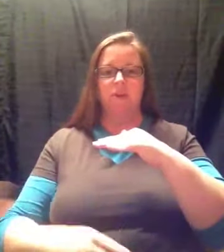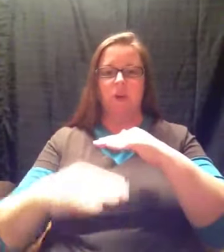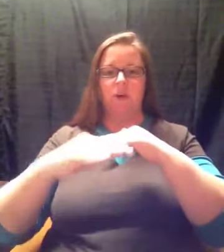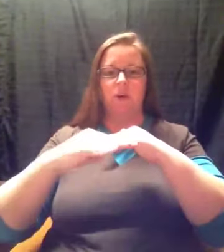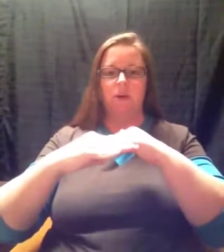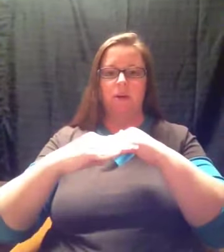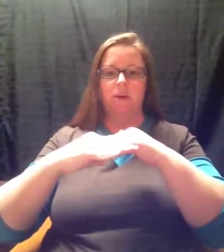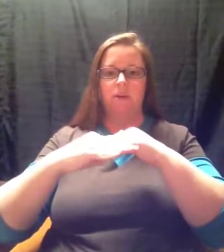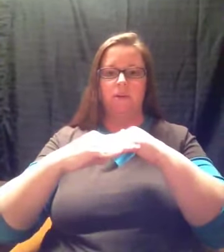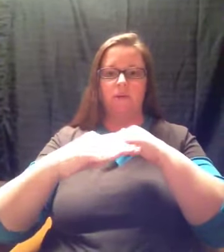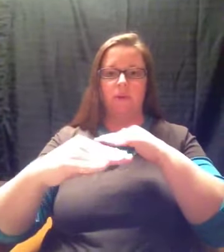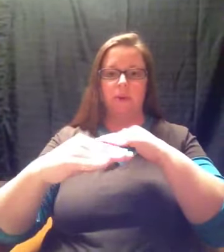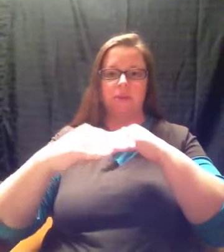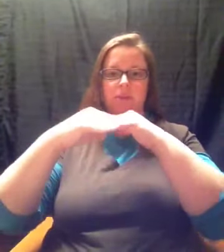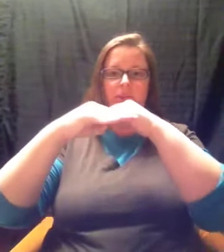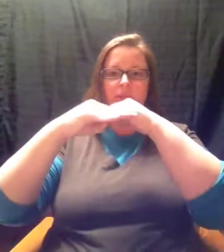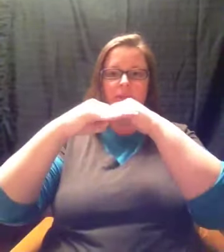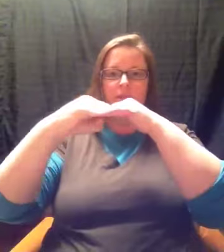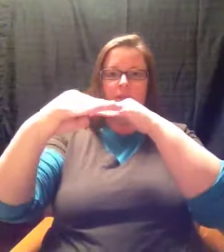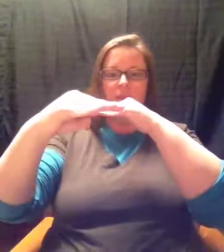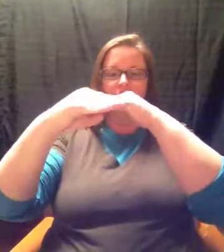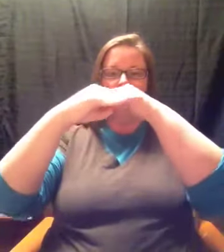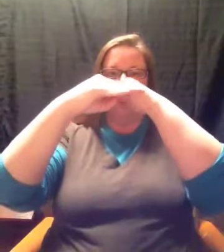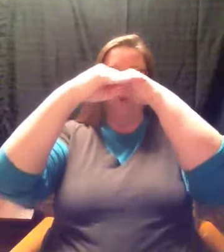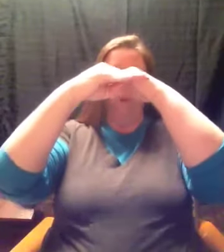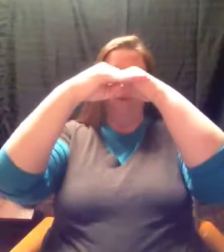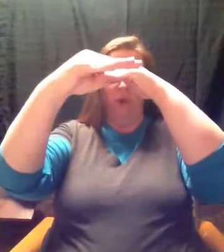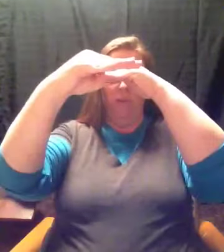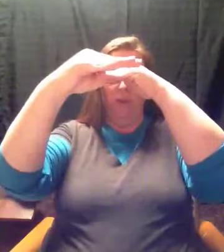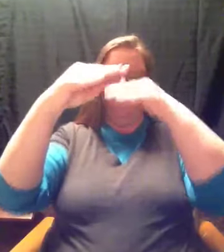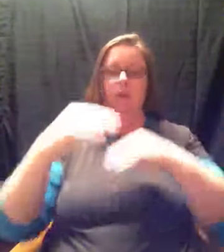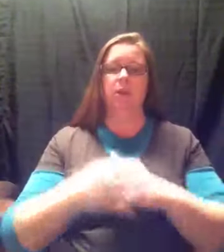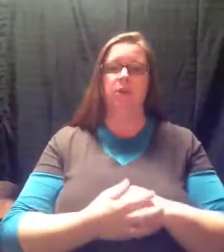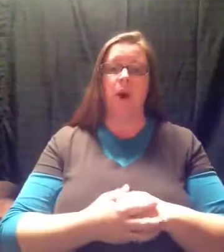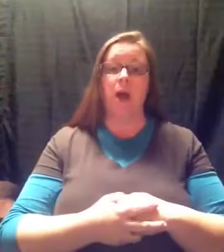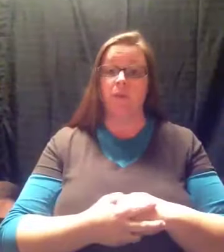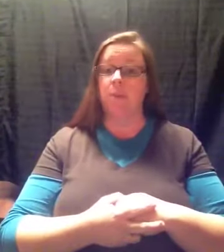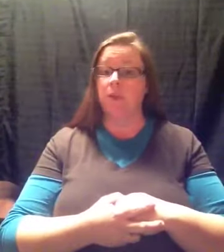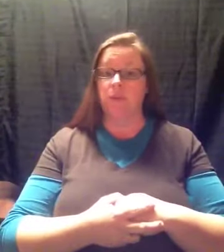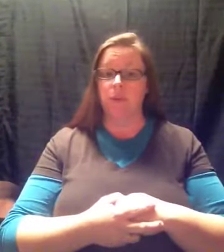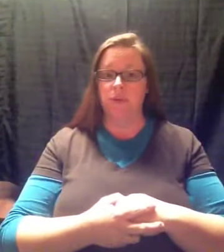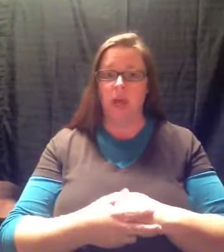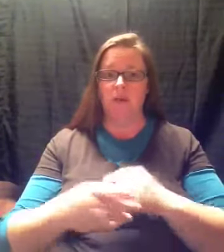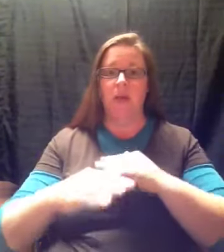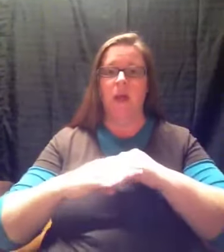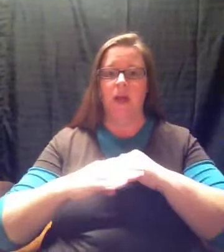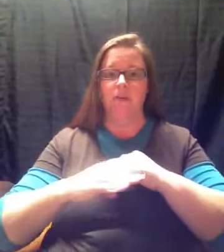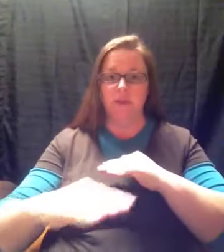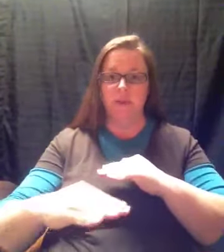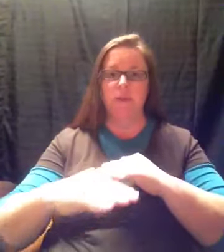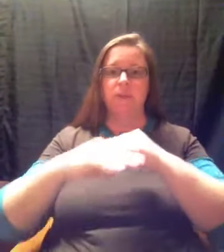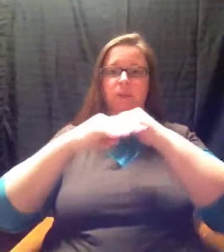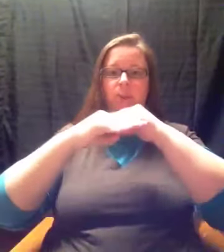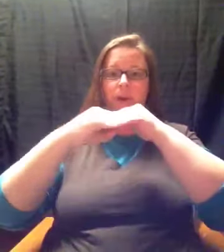go floors, going outward from you. And you go however many floors you have. I have a 2-story